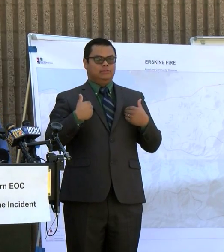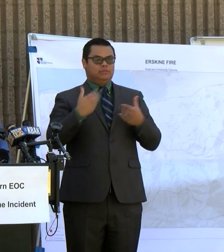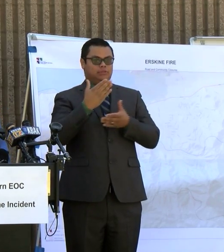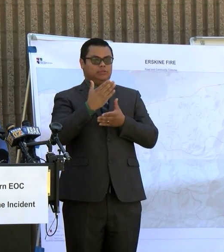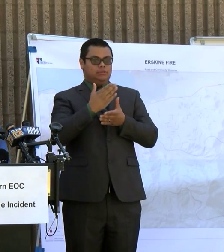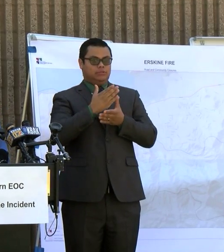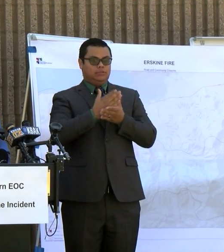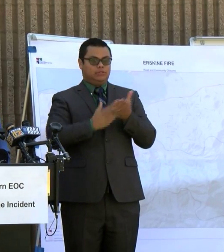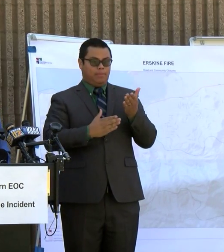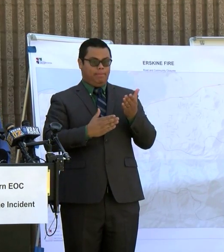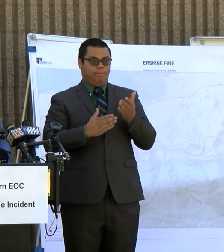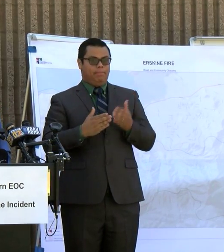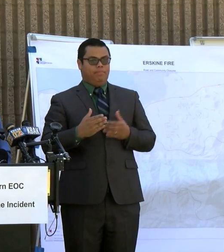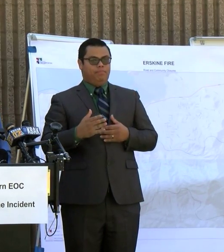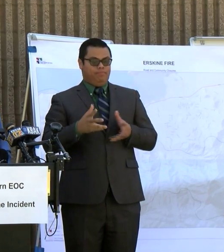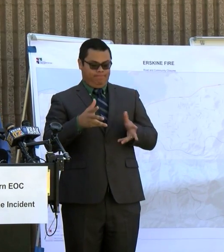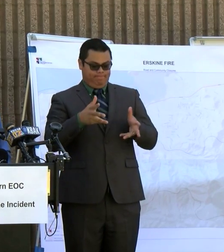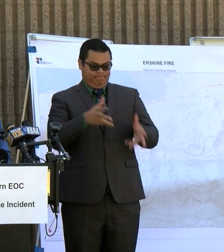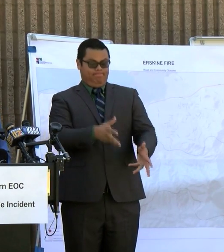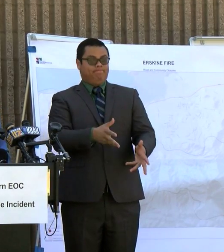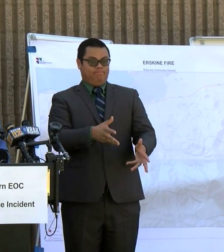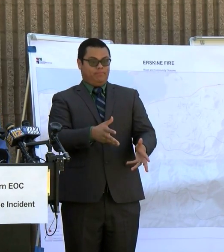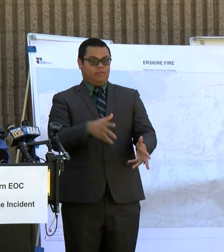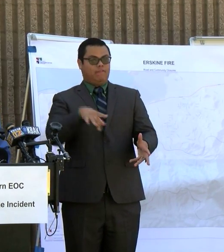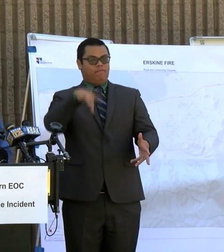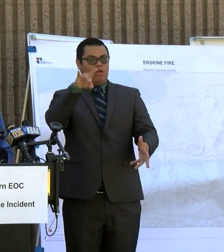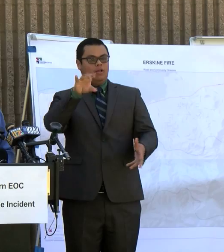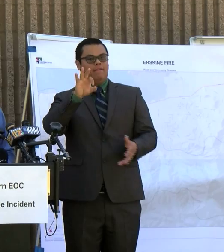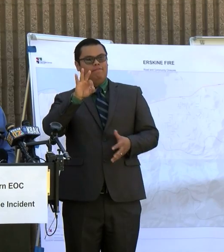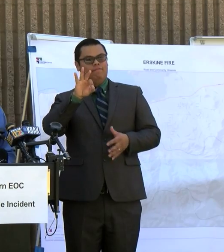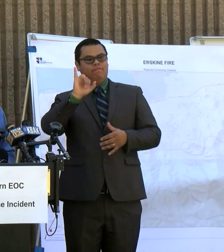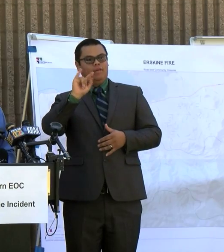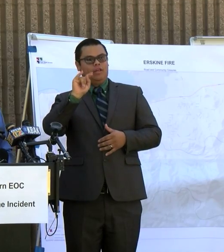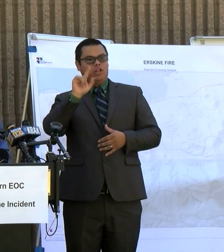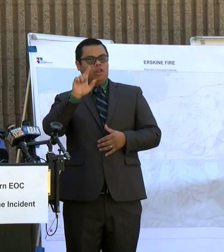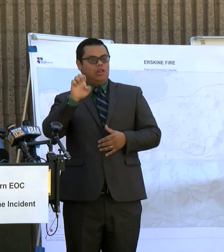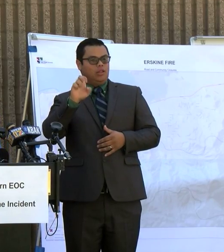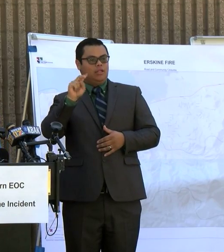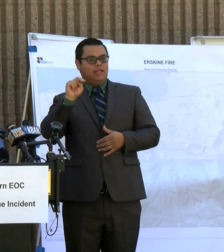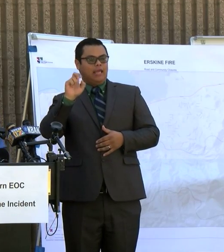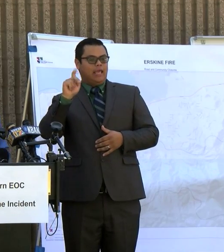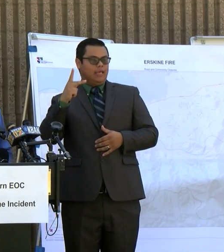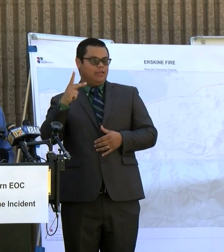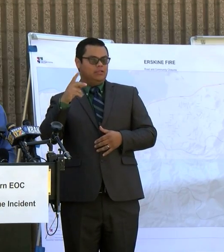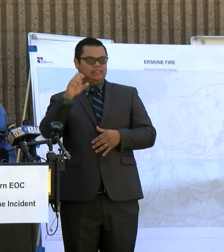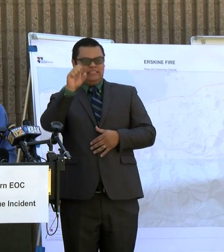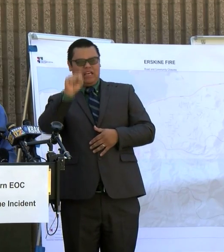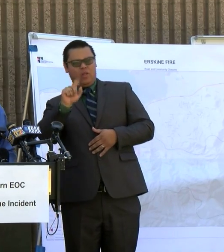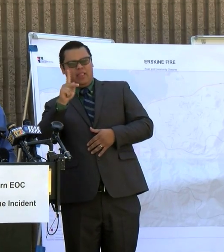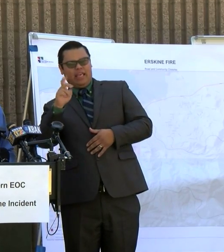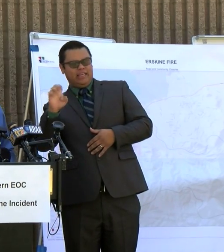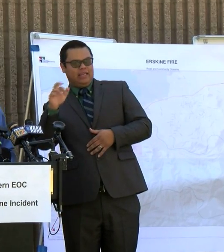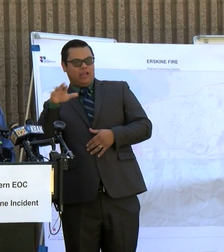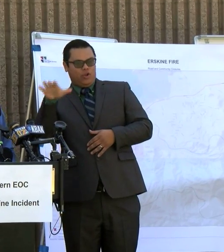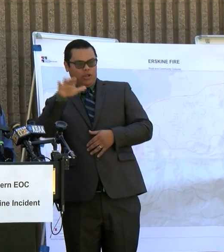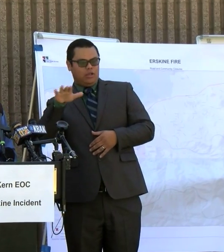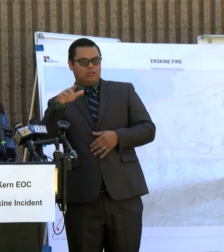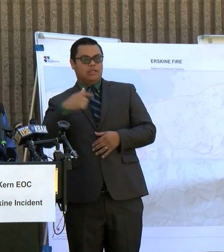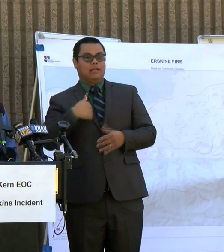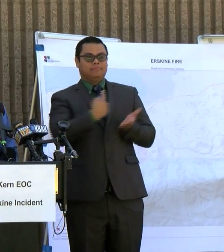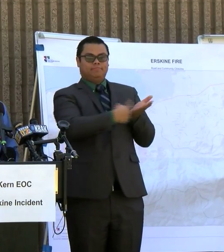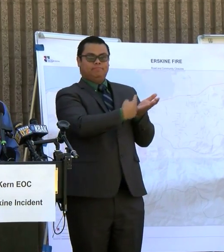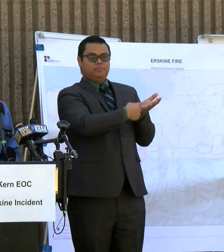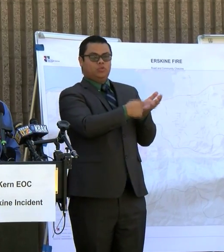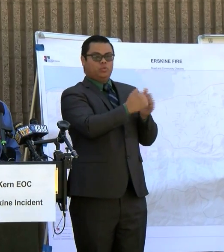that were found on Fiddle Neck in the South Lake area. I just spoke to the coroner's manager shortly before we started this